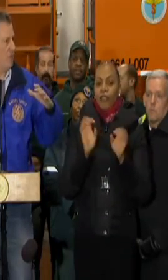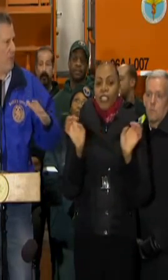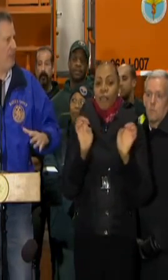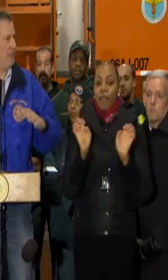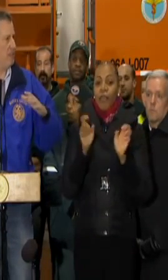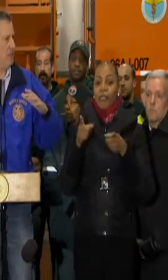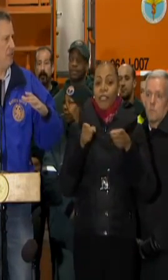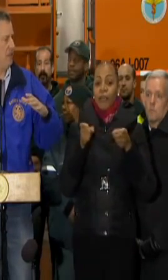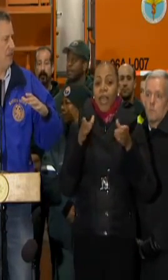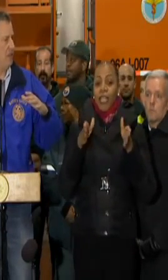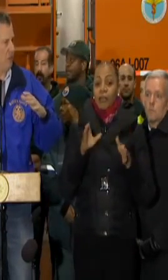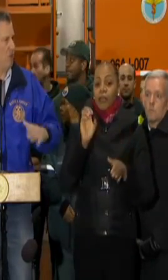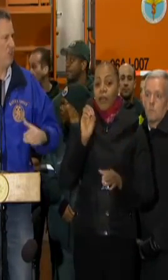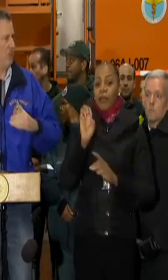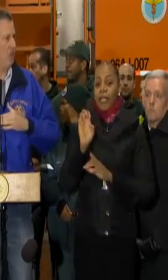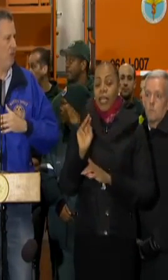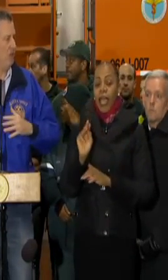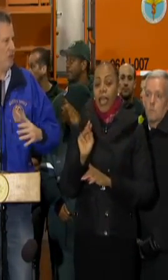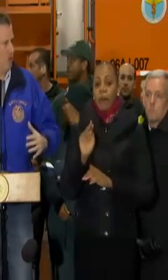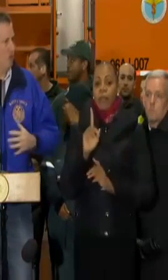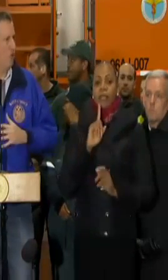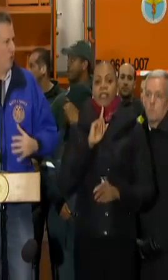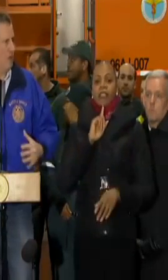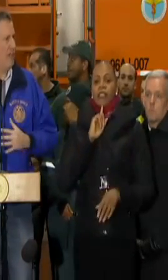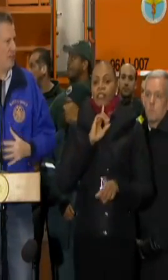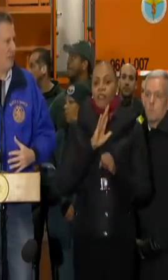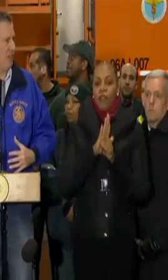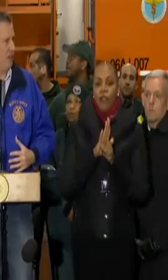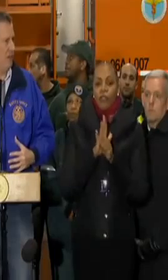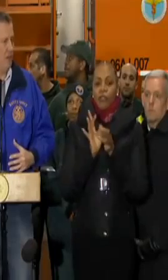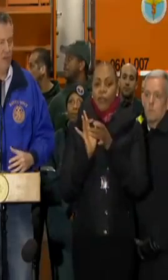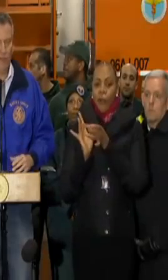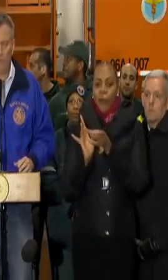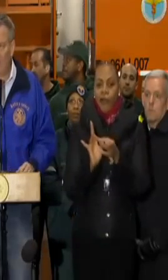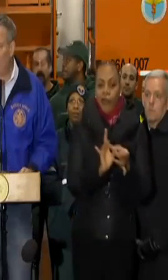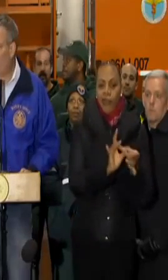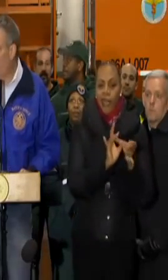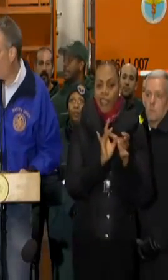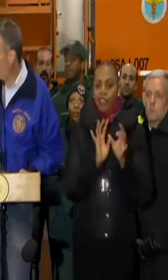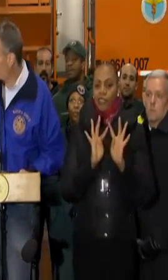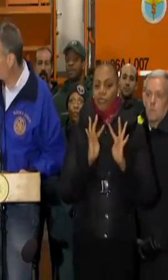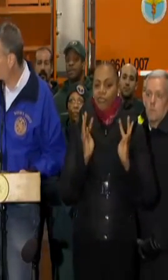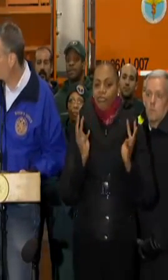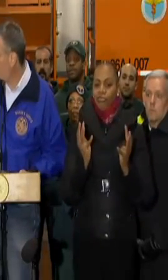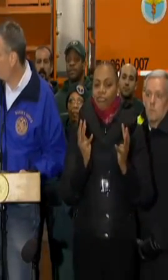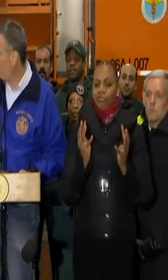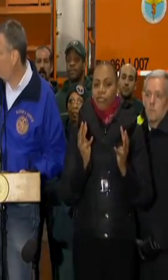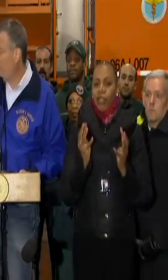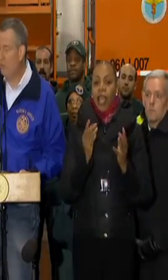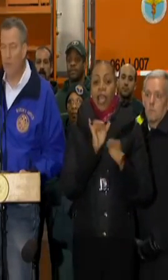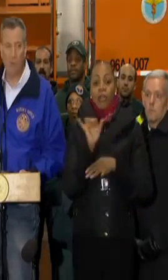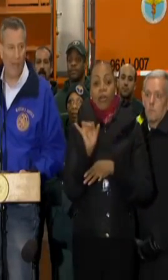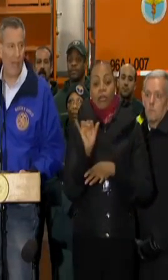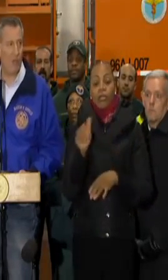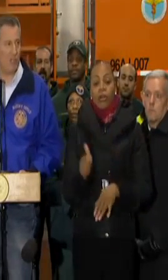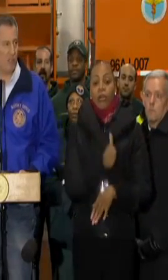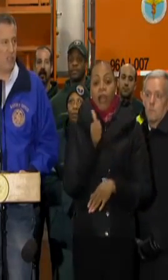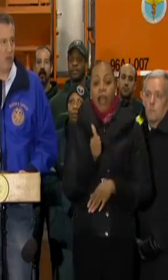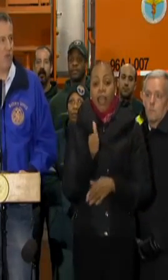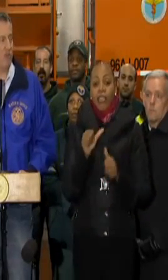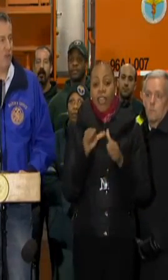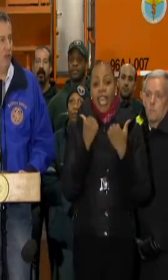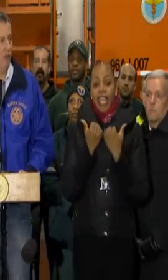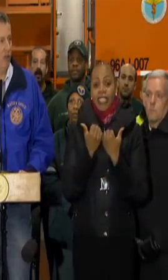a tremendous devotion to coordination here. The fact that other agencies put their plows at